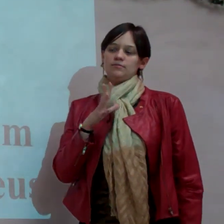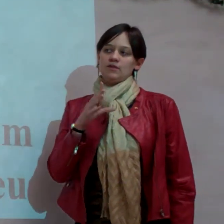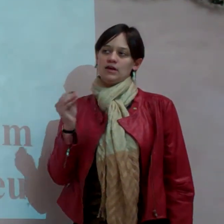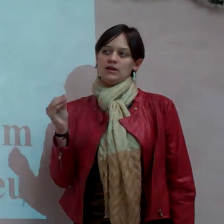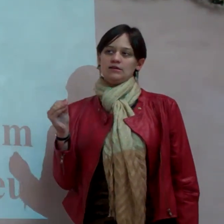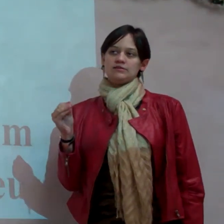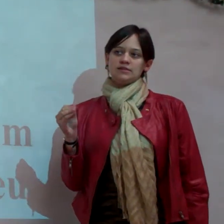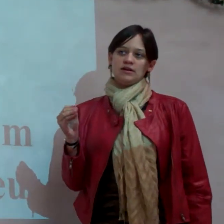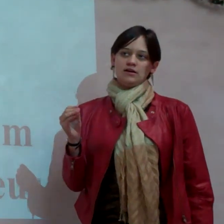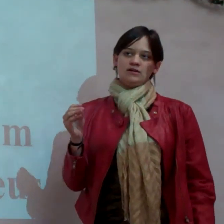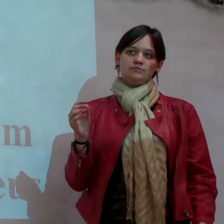et